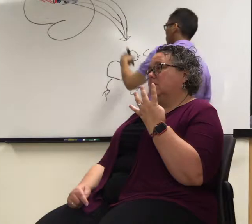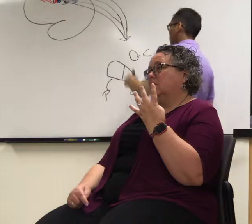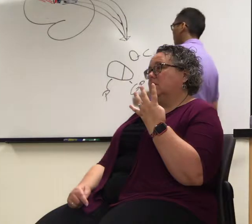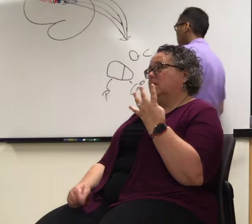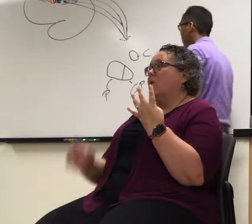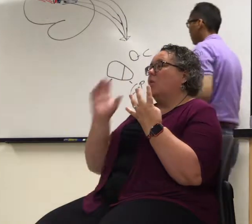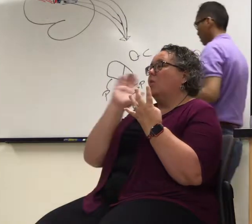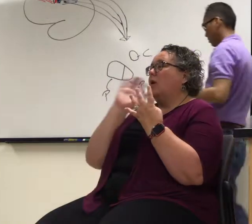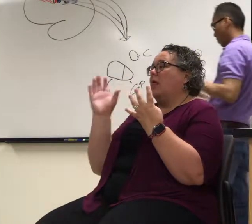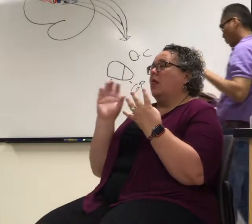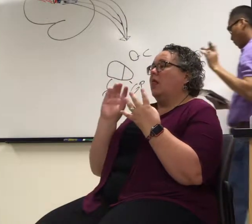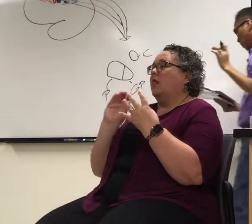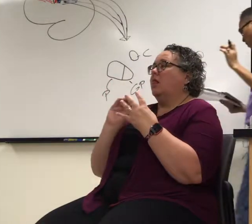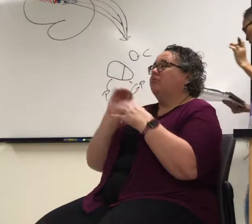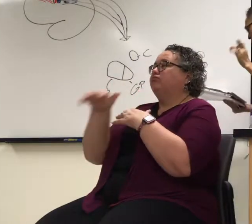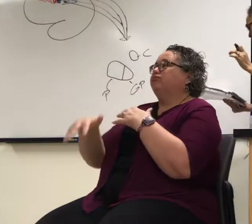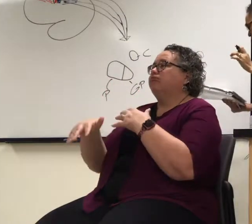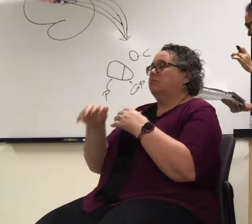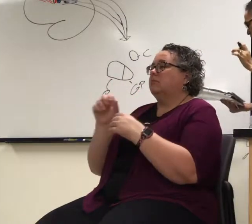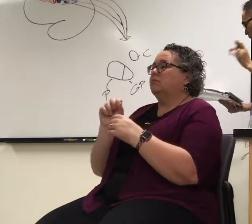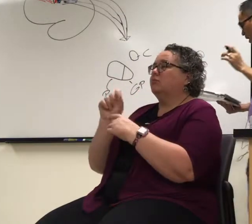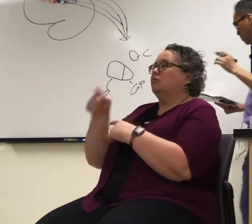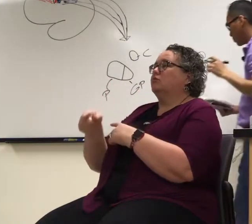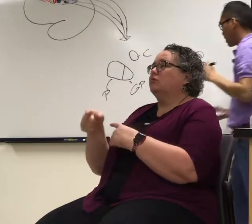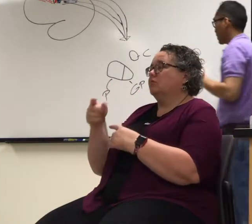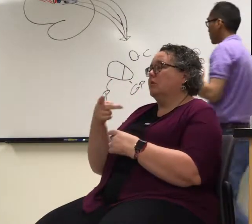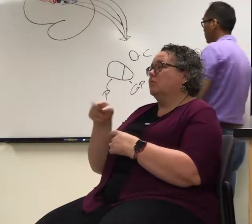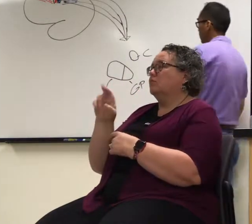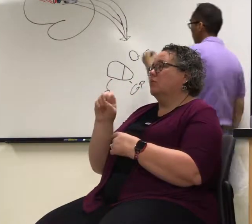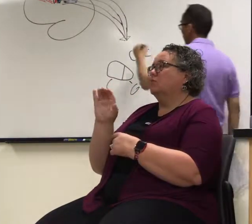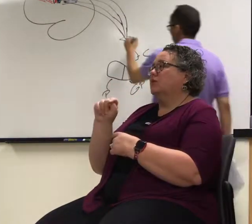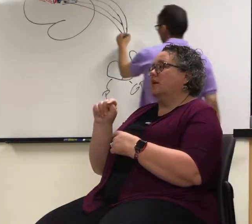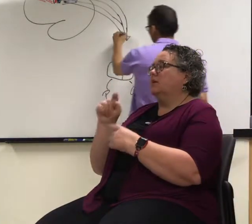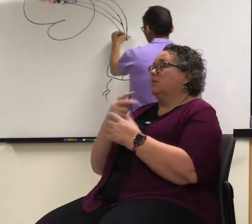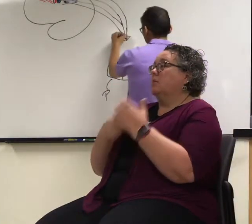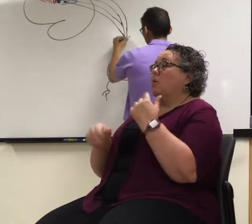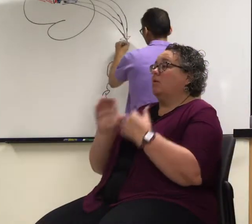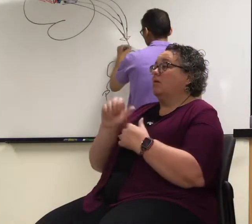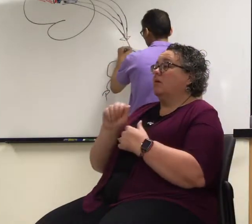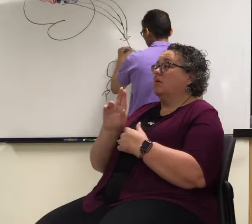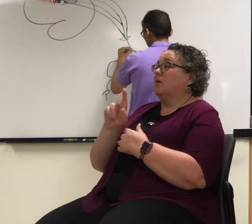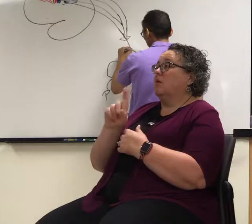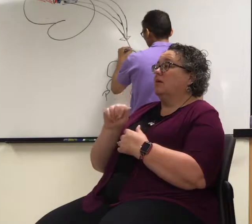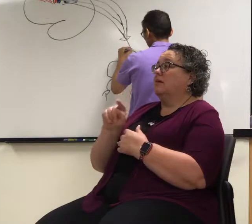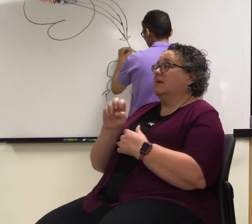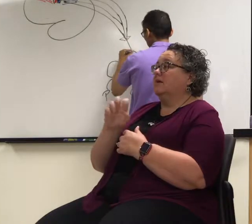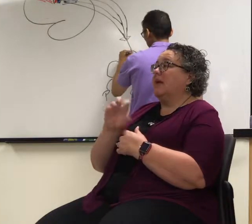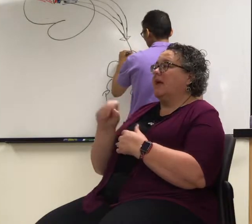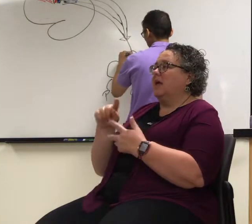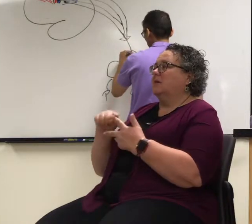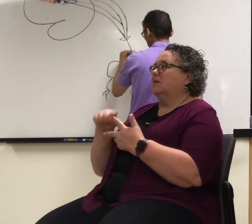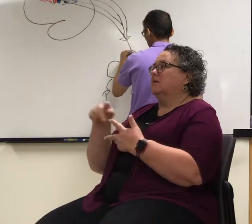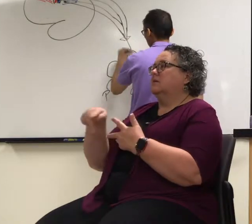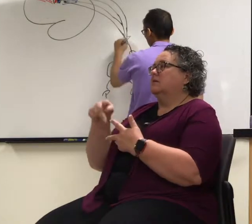we're going to project to both the caudate and the putamen. So both to here